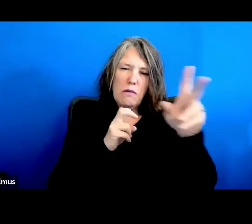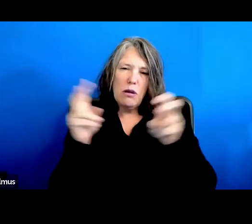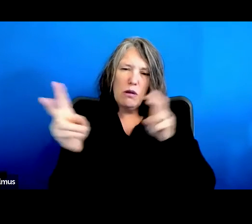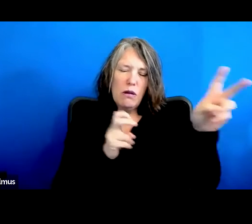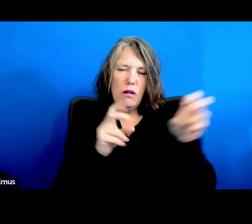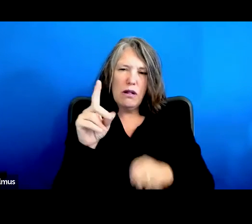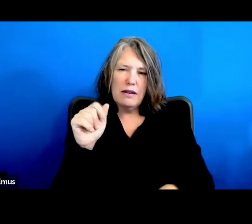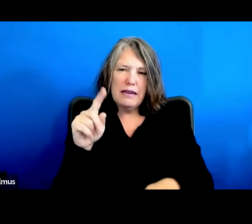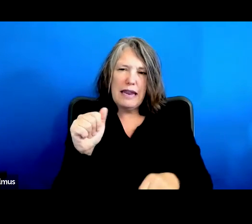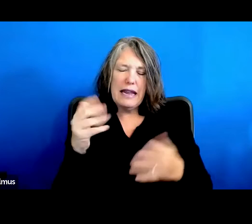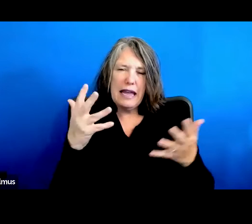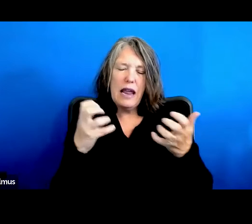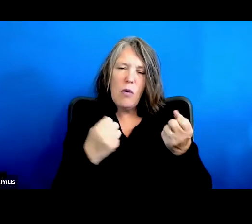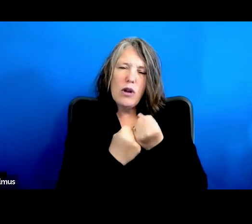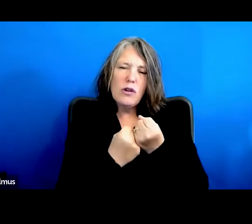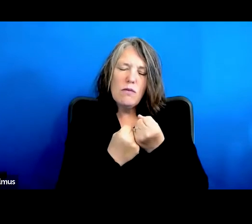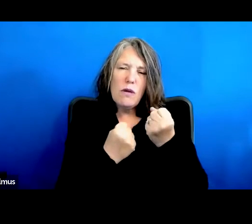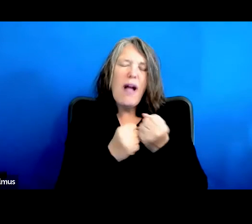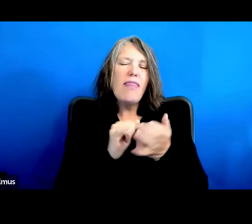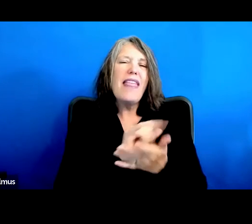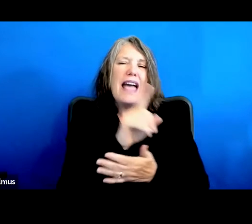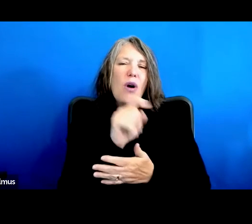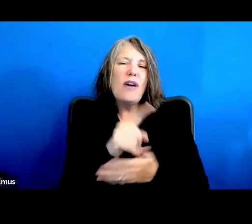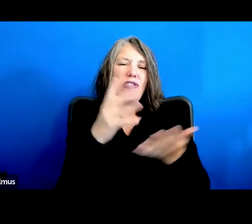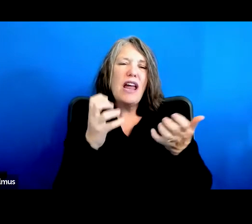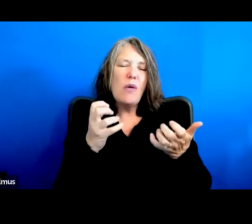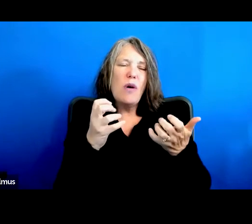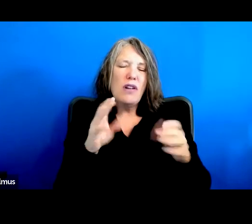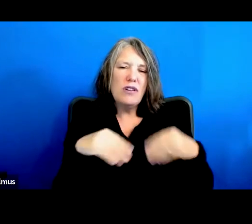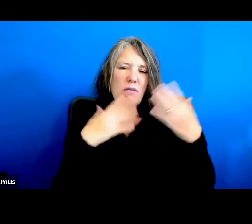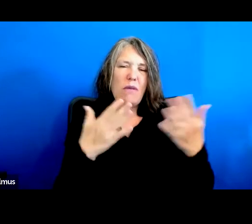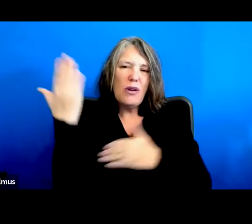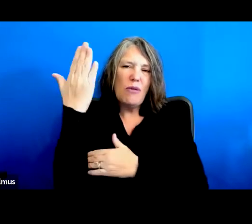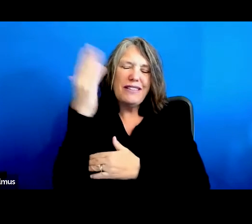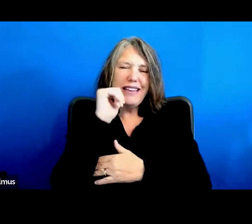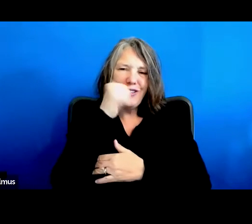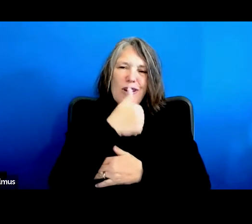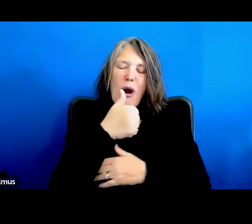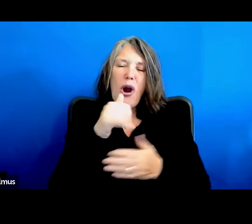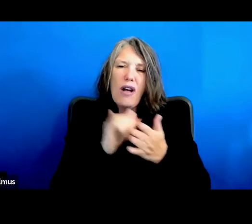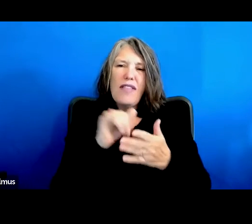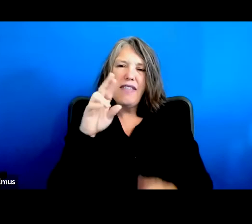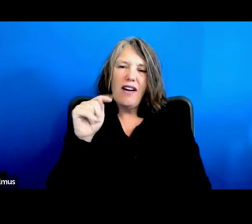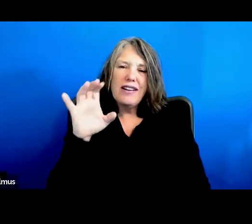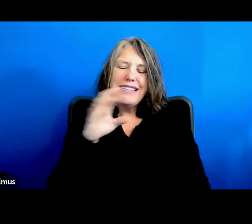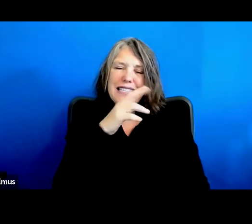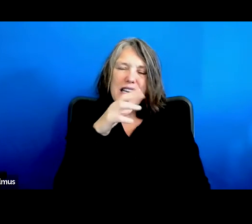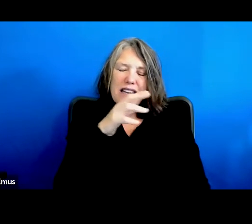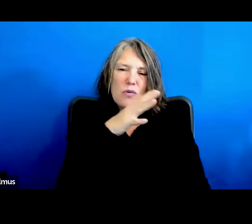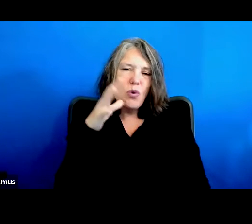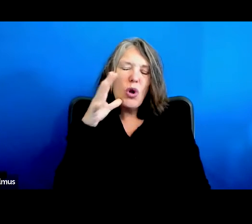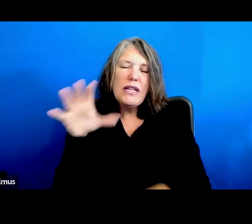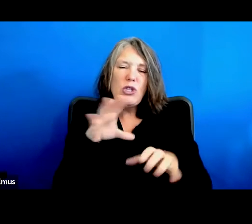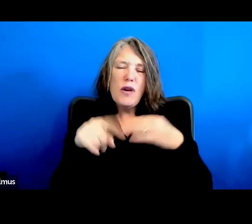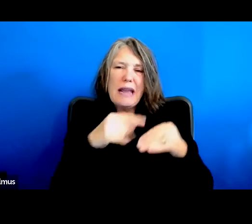want to promote that question. I want to promote a presentation tomorrow that the RTC Rural is also doing around rural